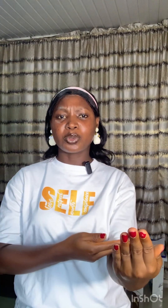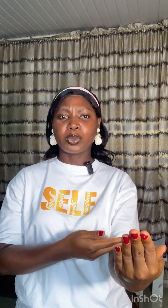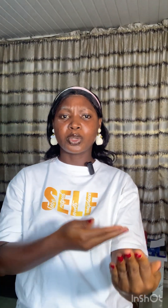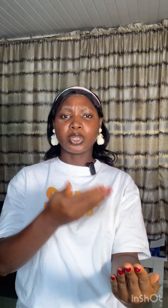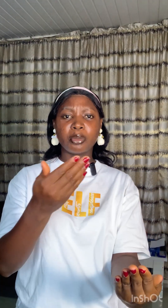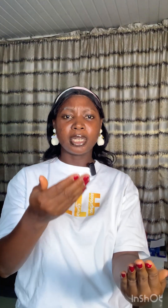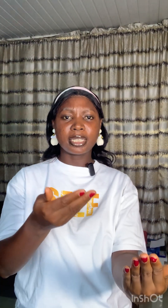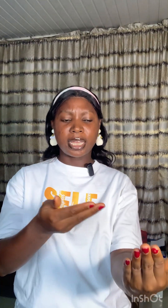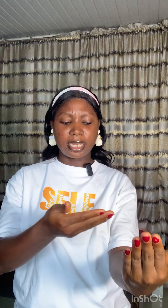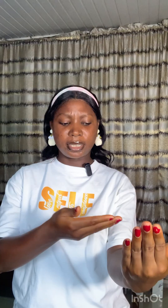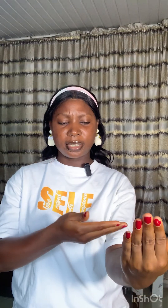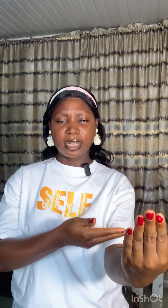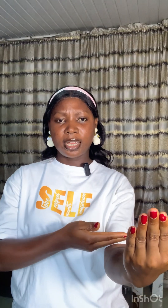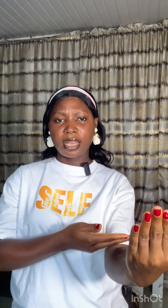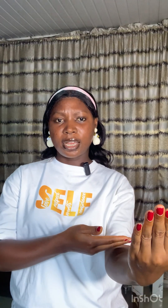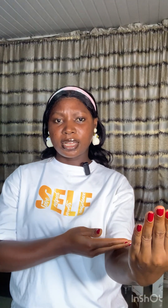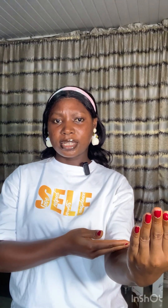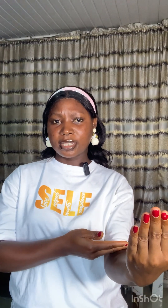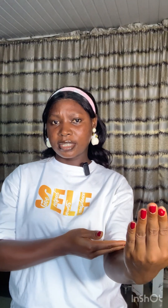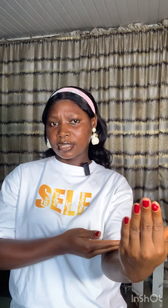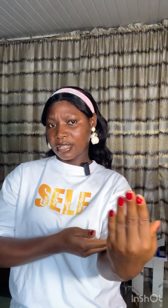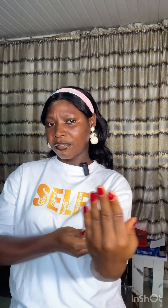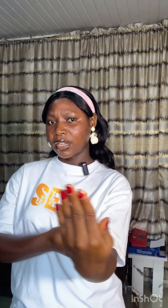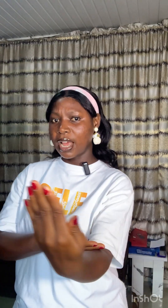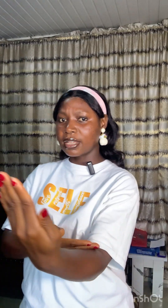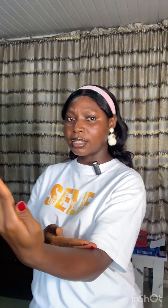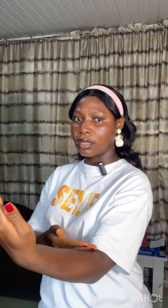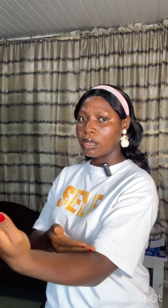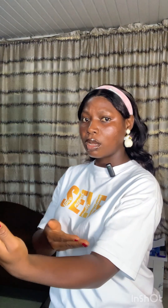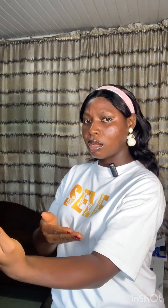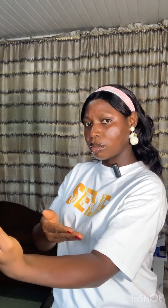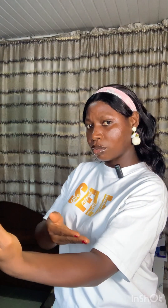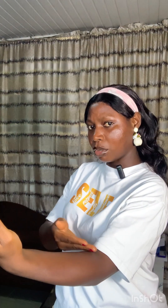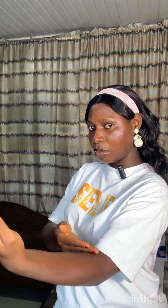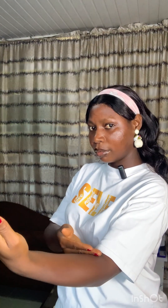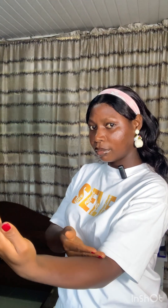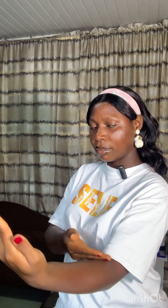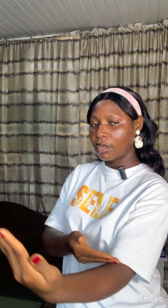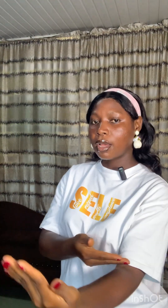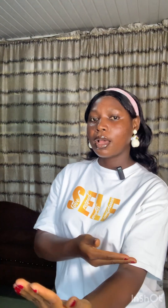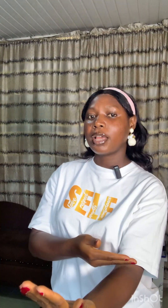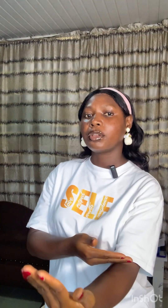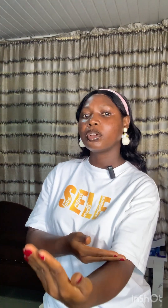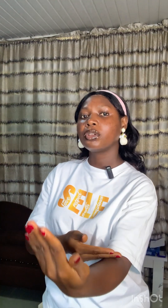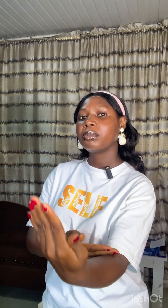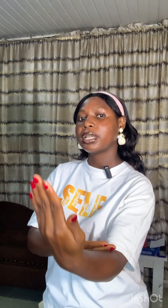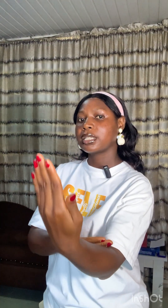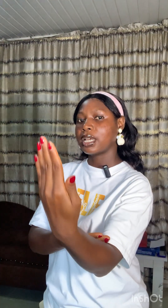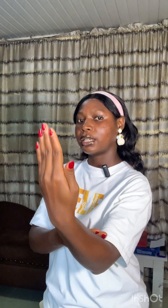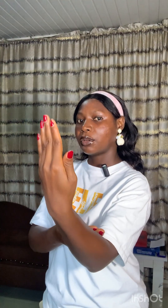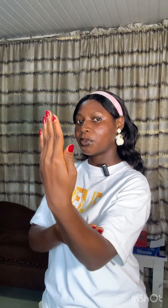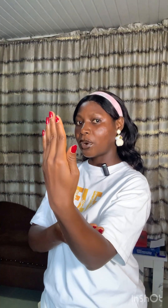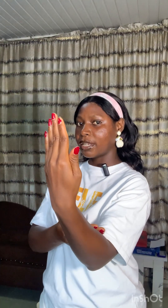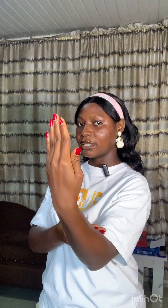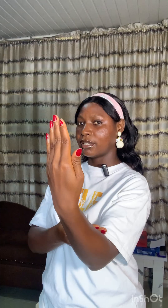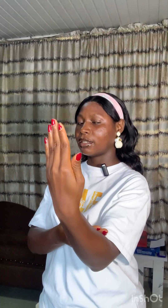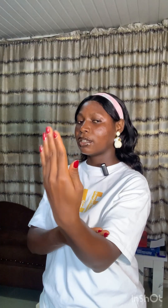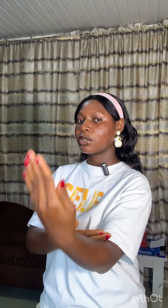So your dominant hand serving as a sun, and your non-dominant hand rising.